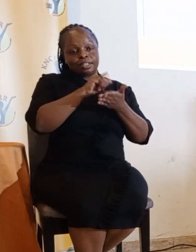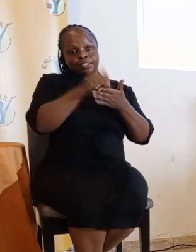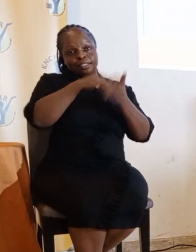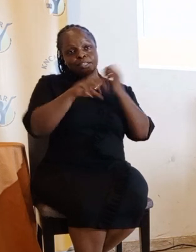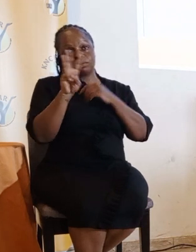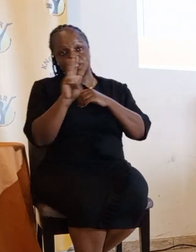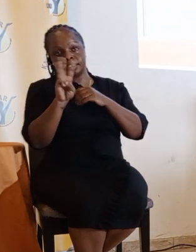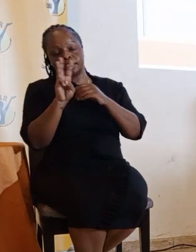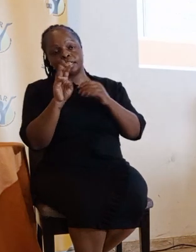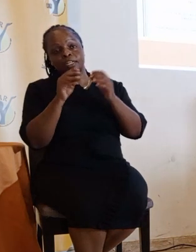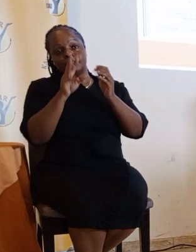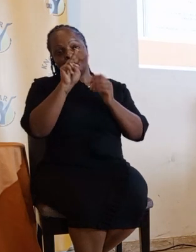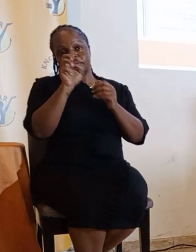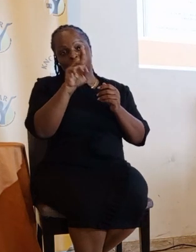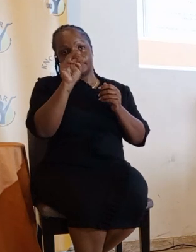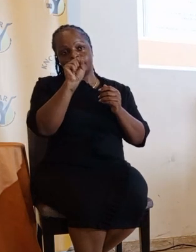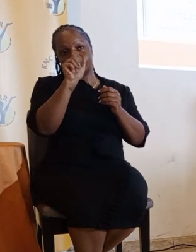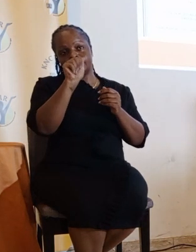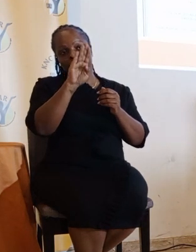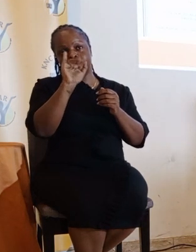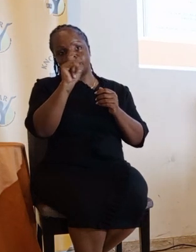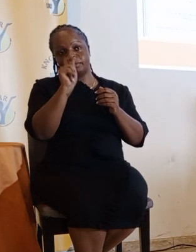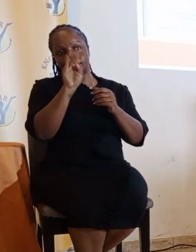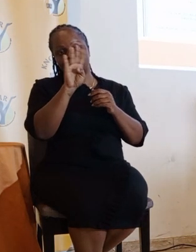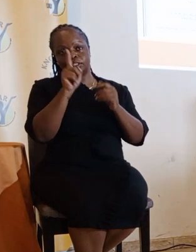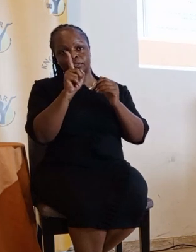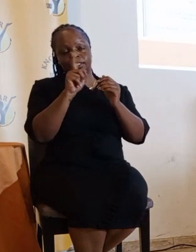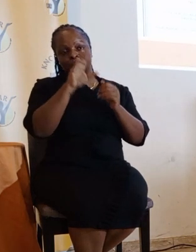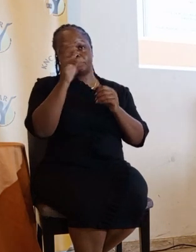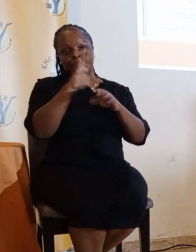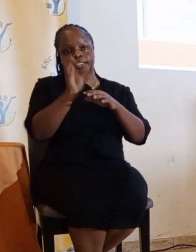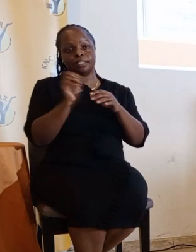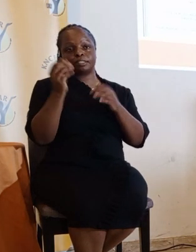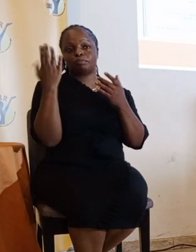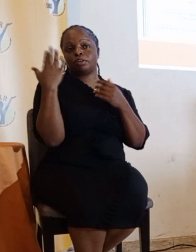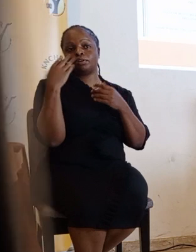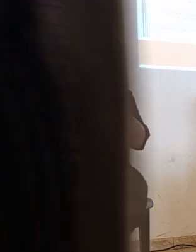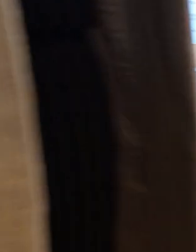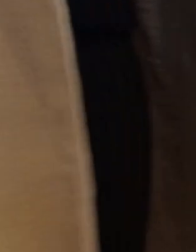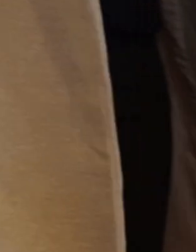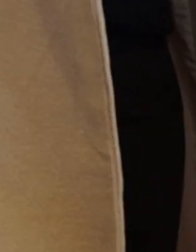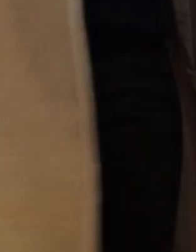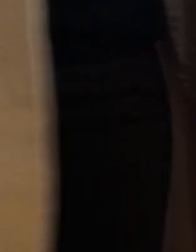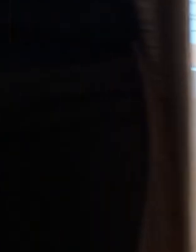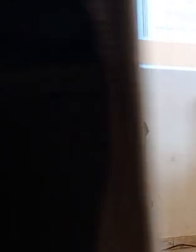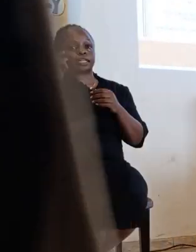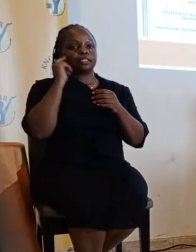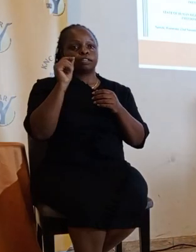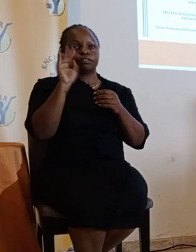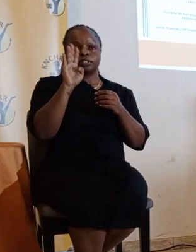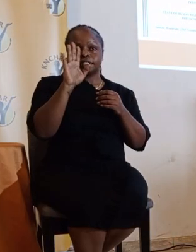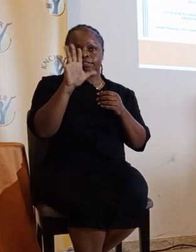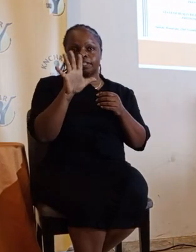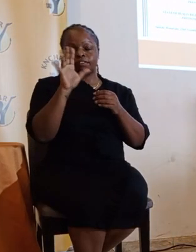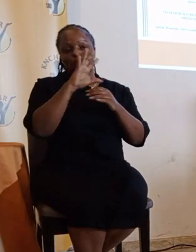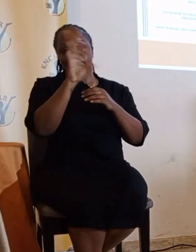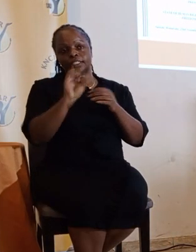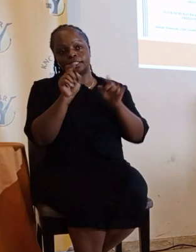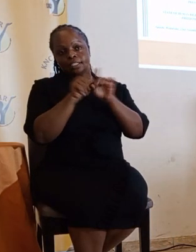at 41%, Meru 41%, Garissa 45%, and Mandera